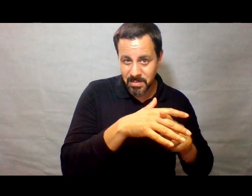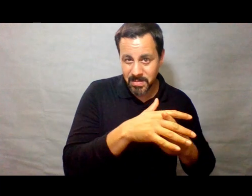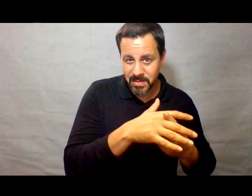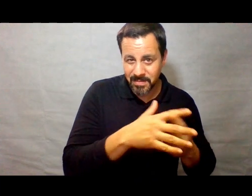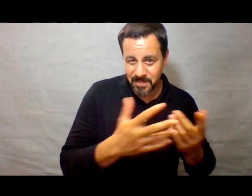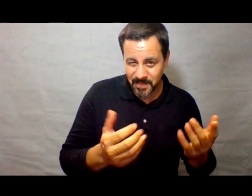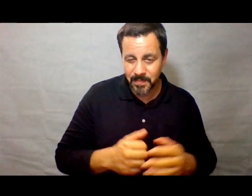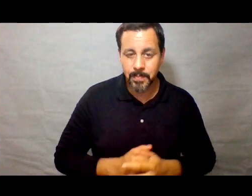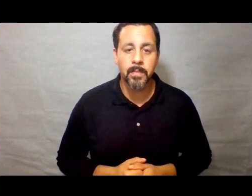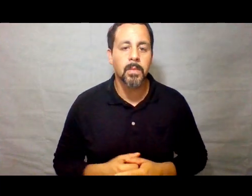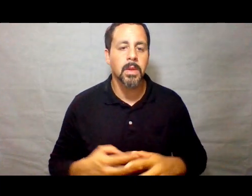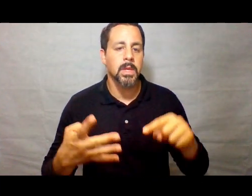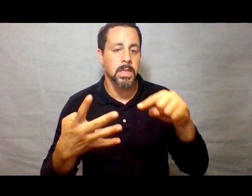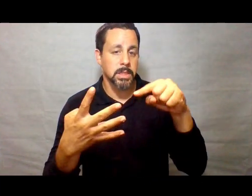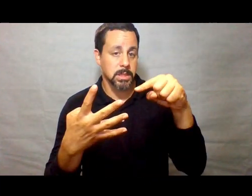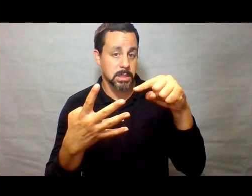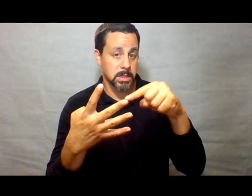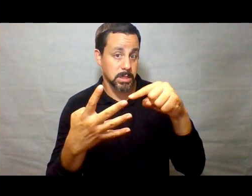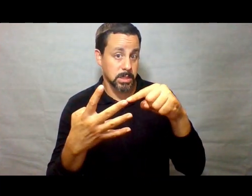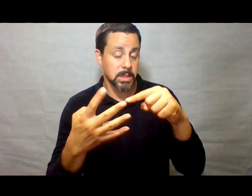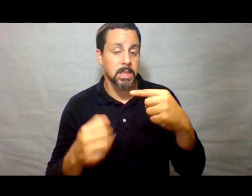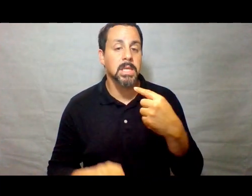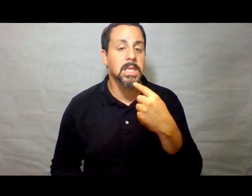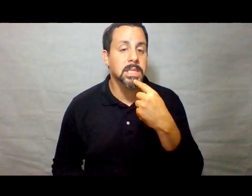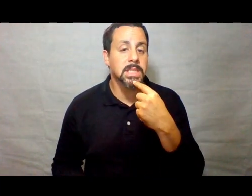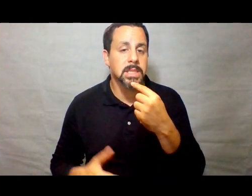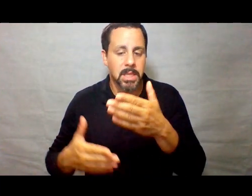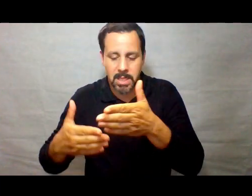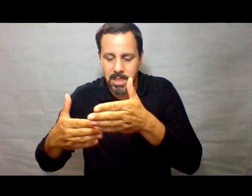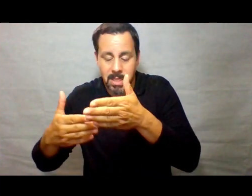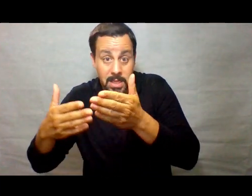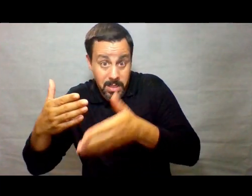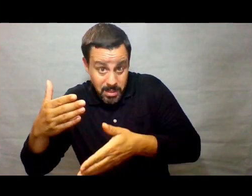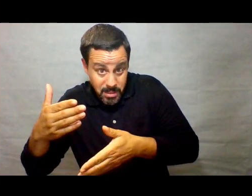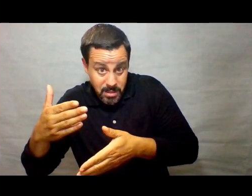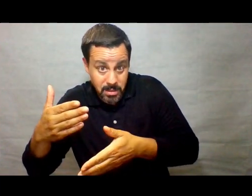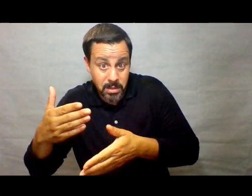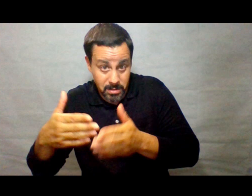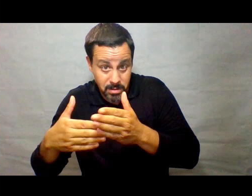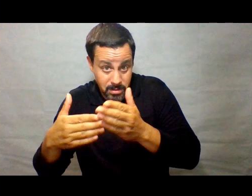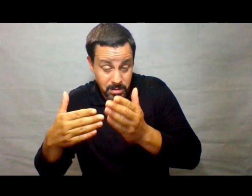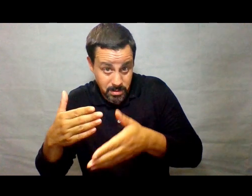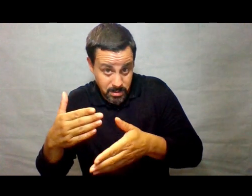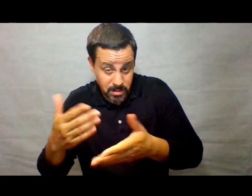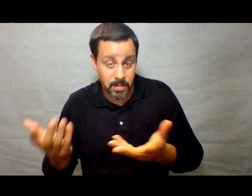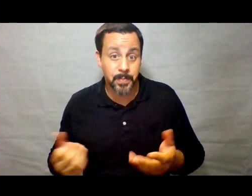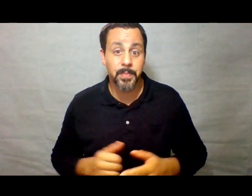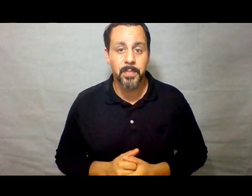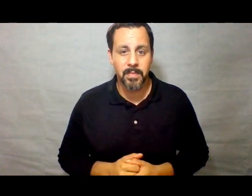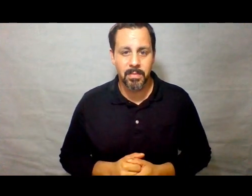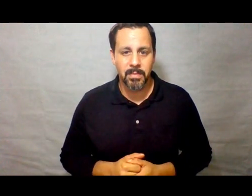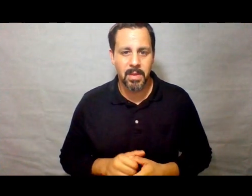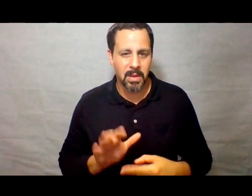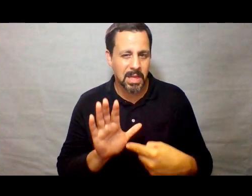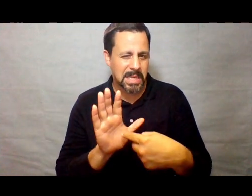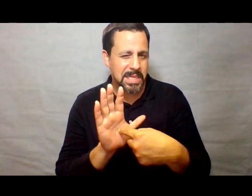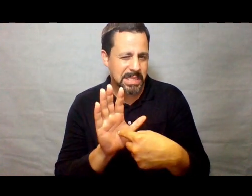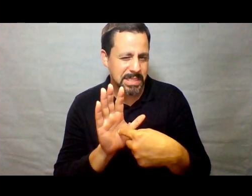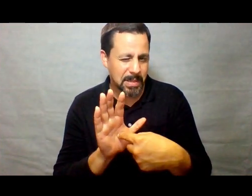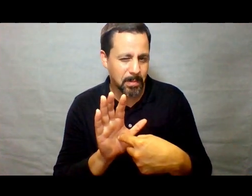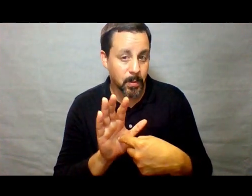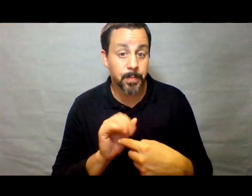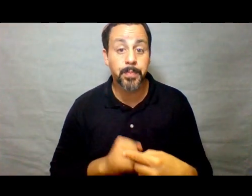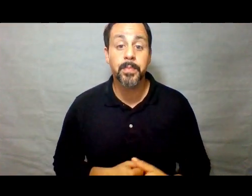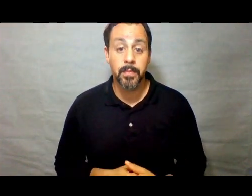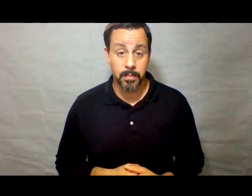See? I placed it in the beginning. The second one says it